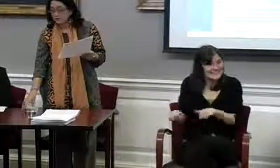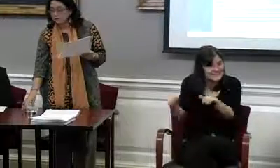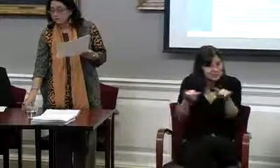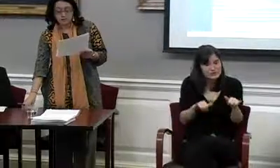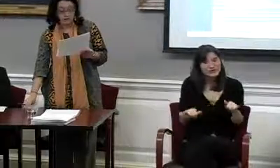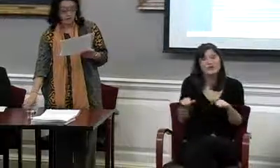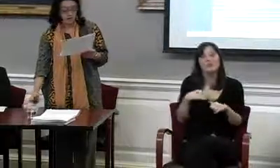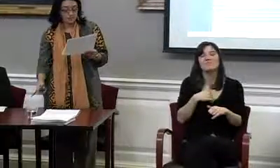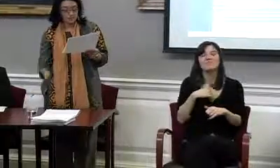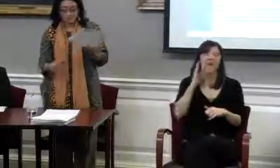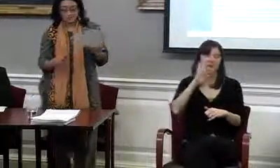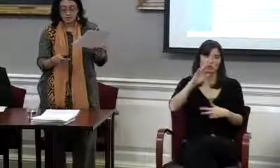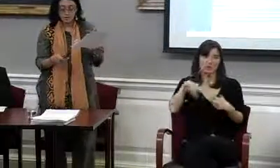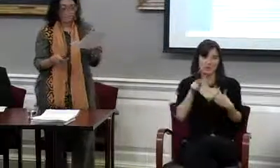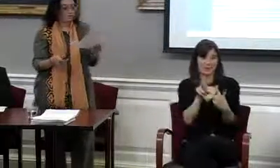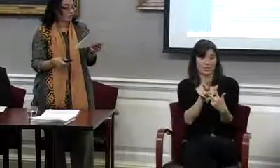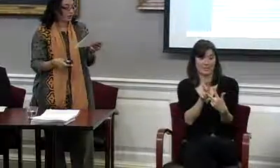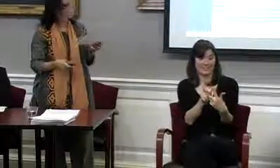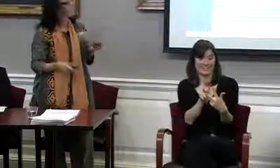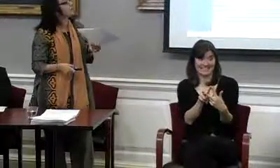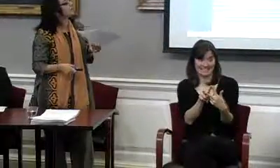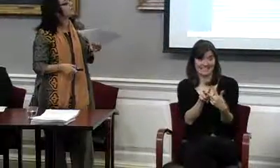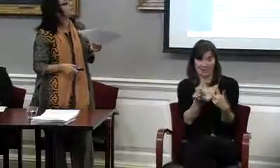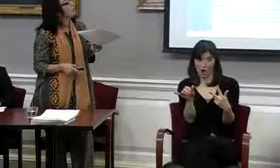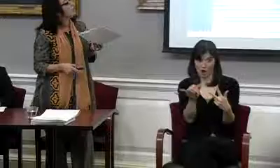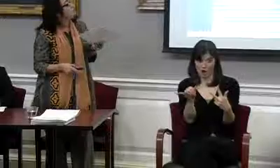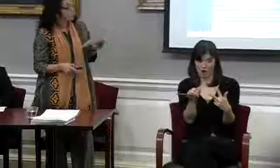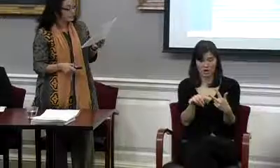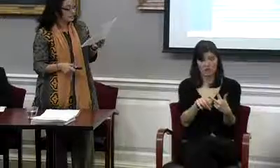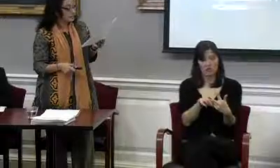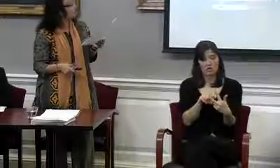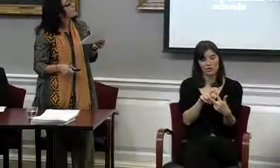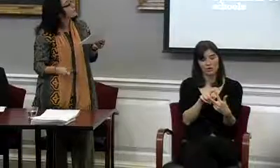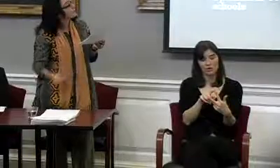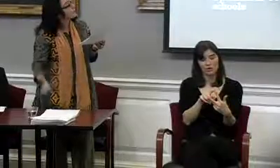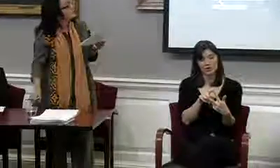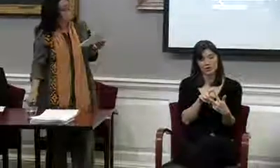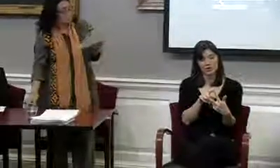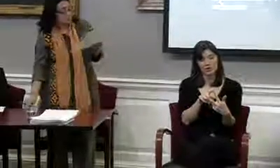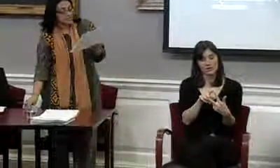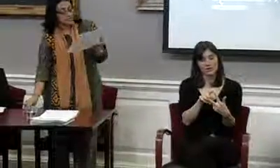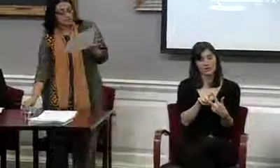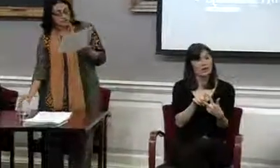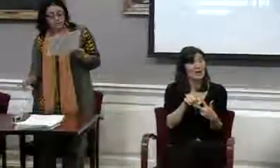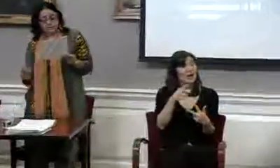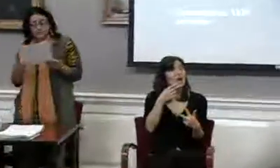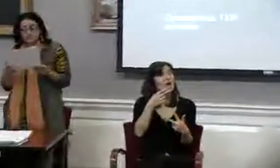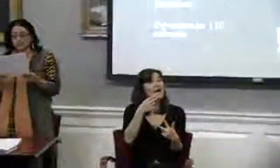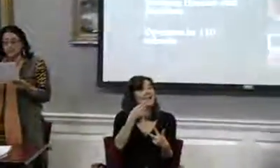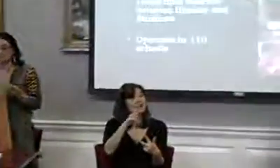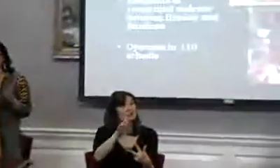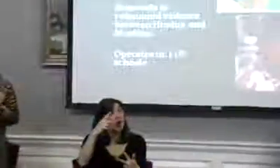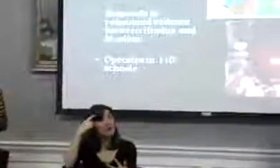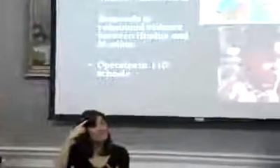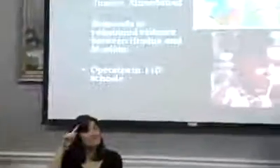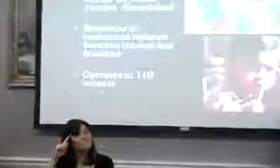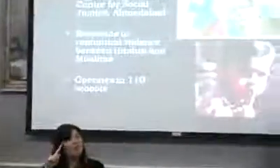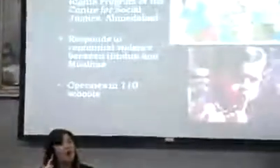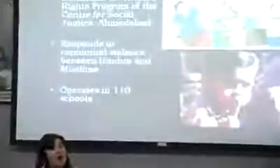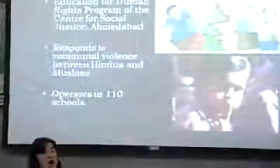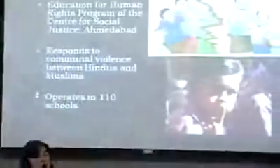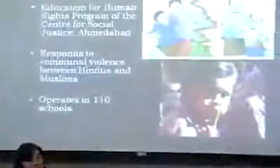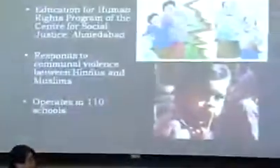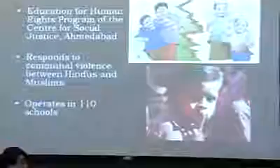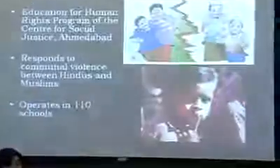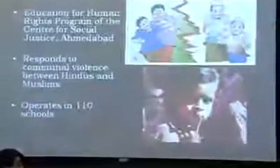other ideological frames that I mentioned earlier, and the second one is human rights education for coexistence. And I would like to